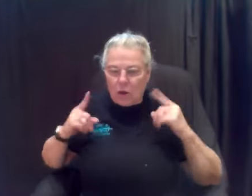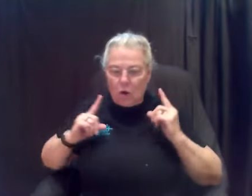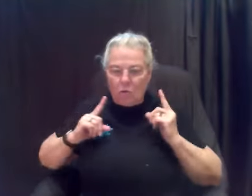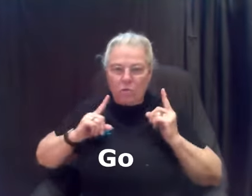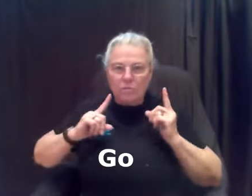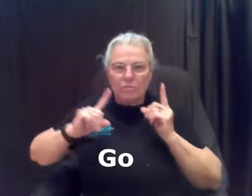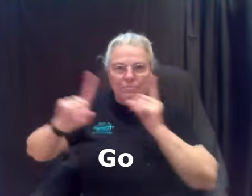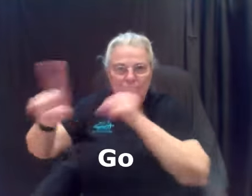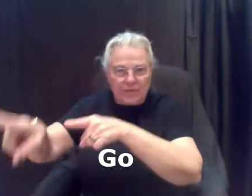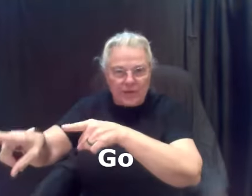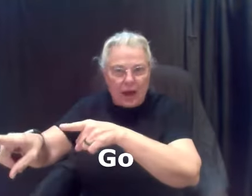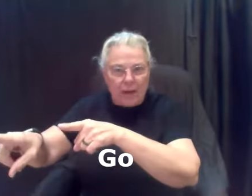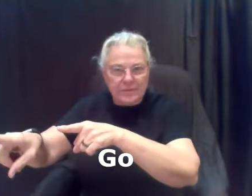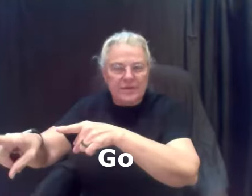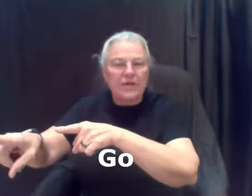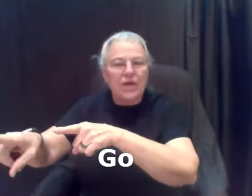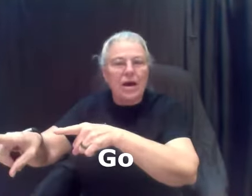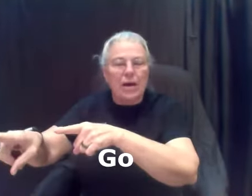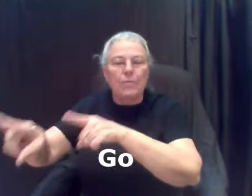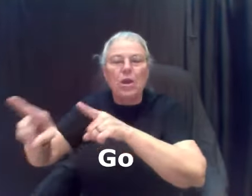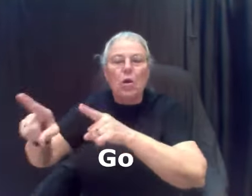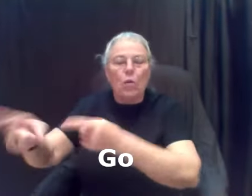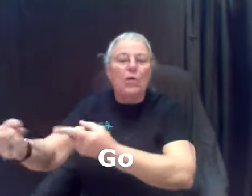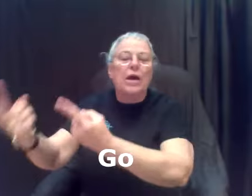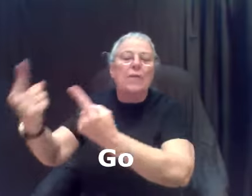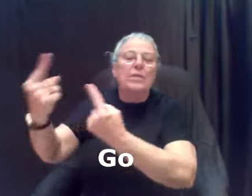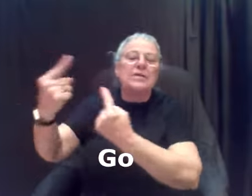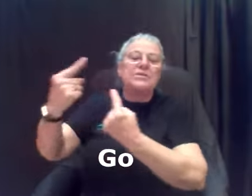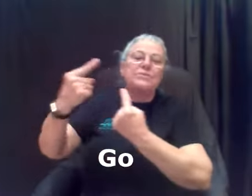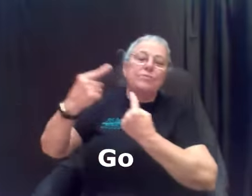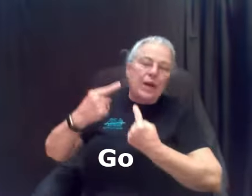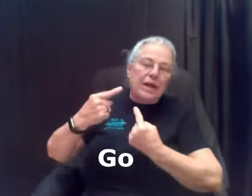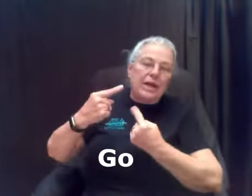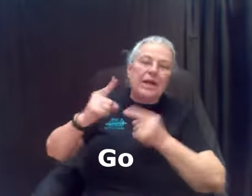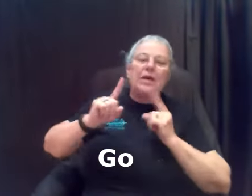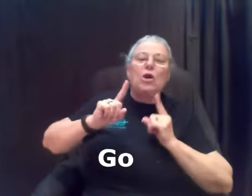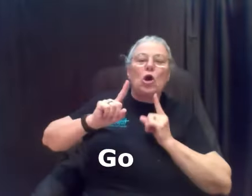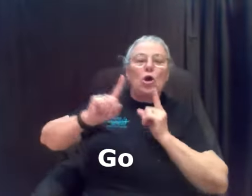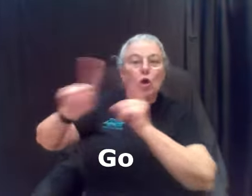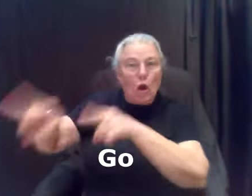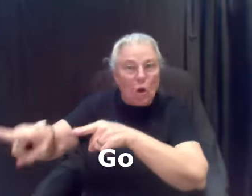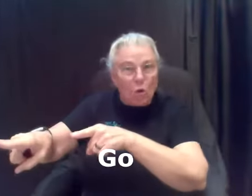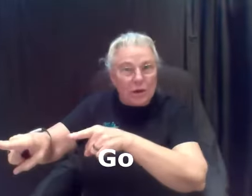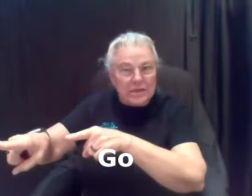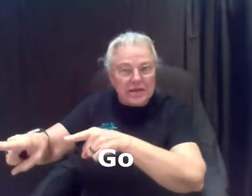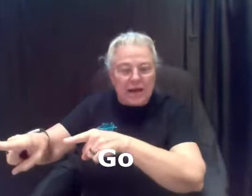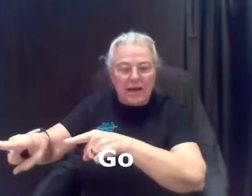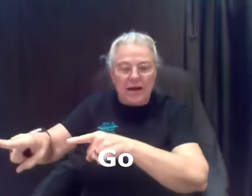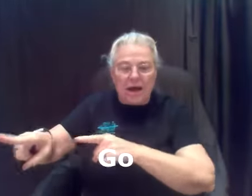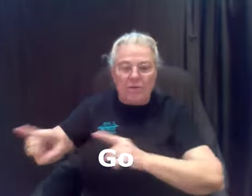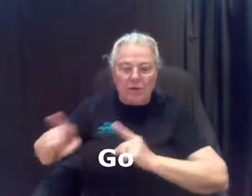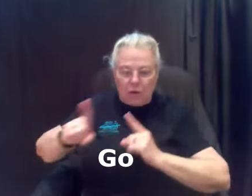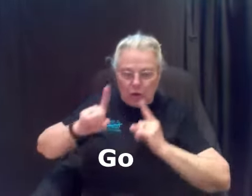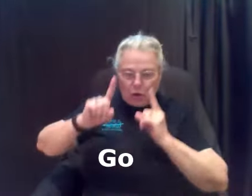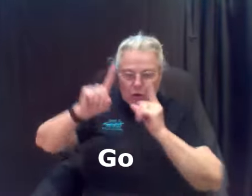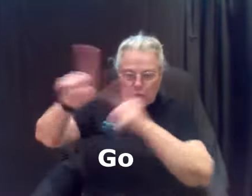Go, the opposite of come. Where come is bringing it in, go is taking it out.